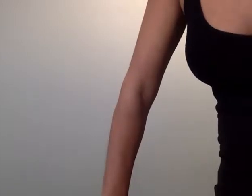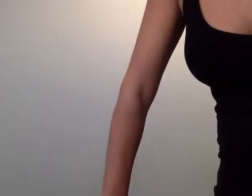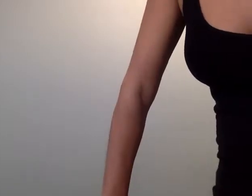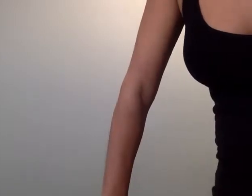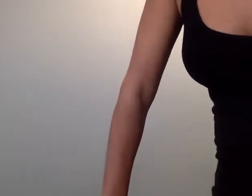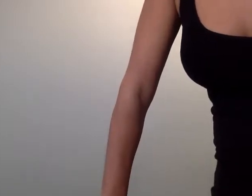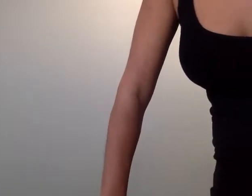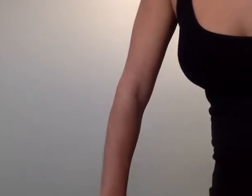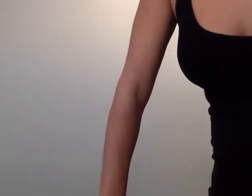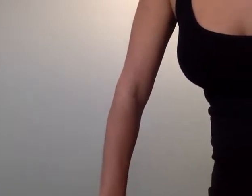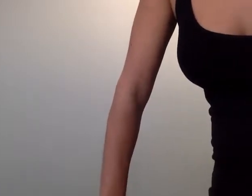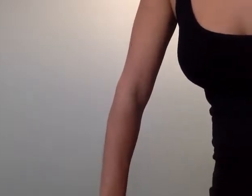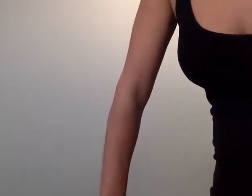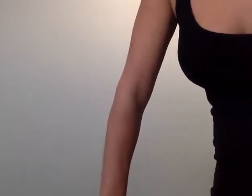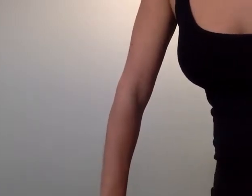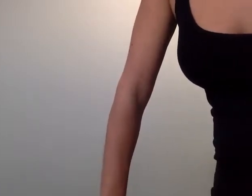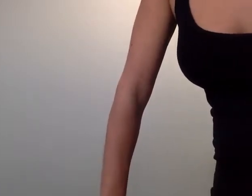cheesecake business several years ago.